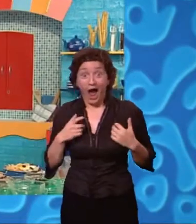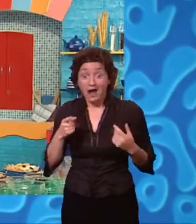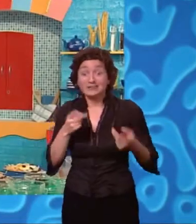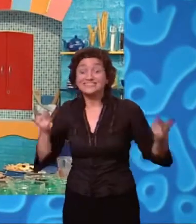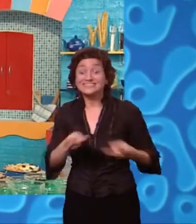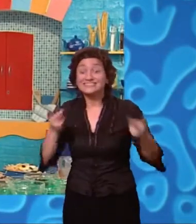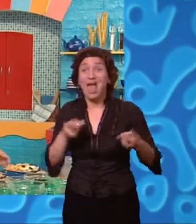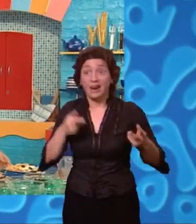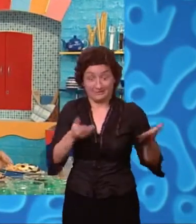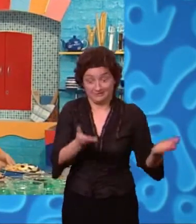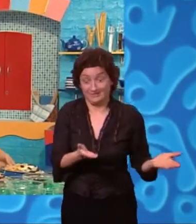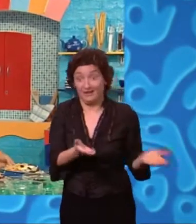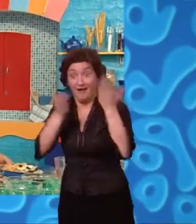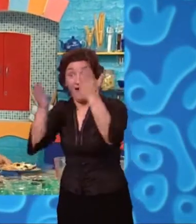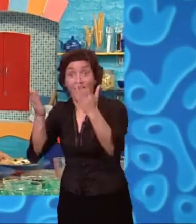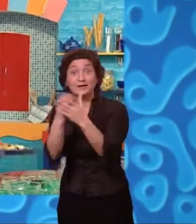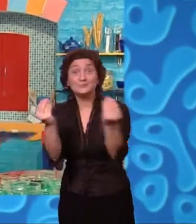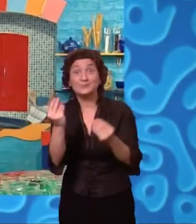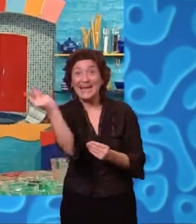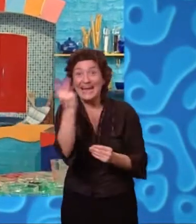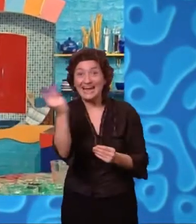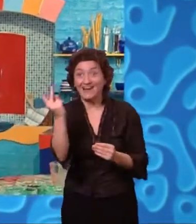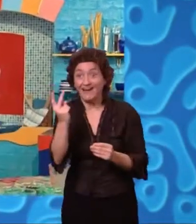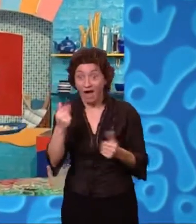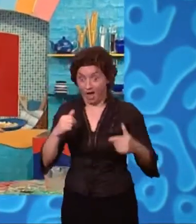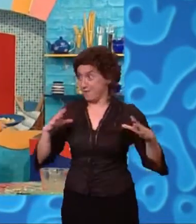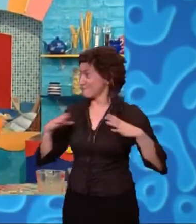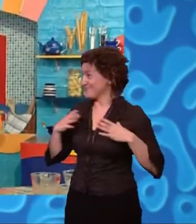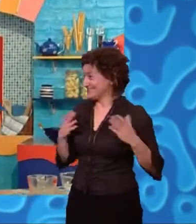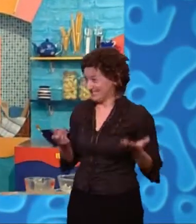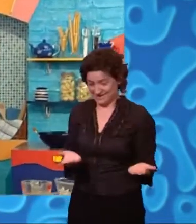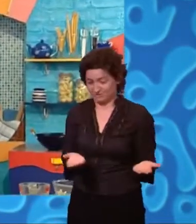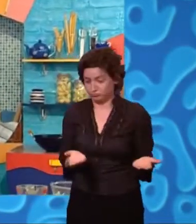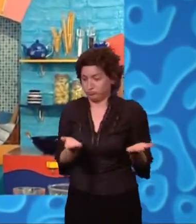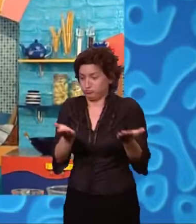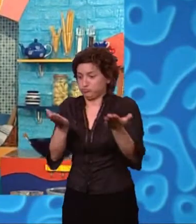cook, twin bean salads coming through.